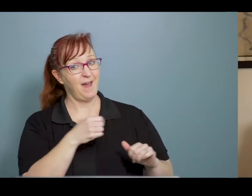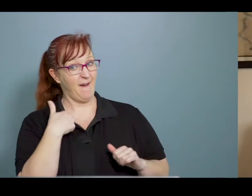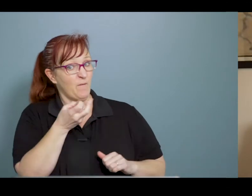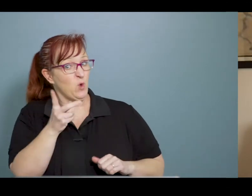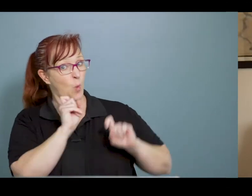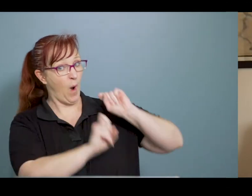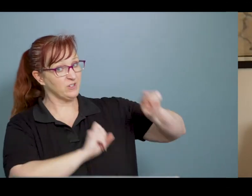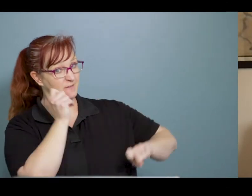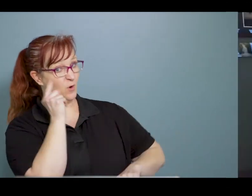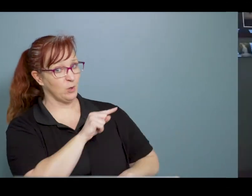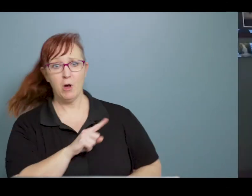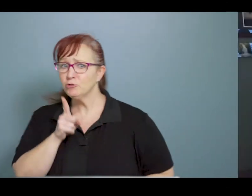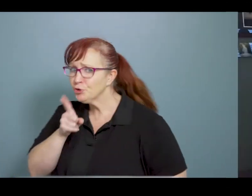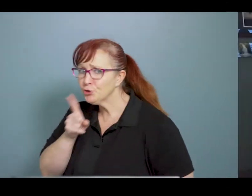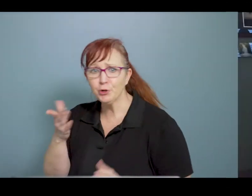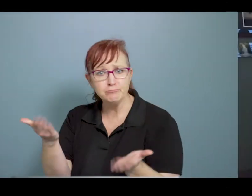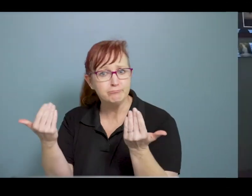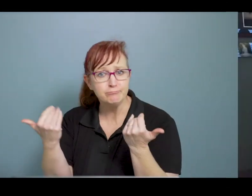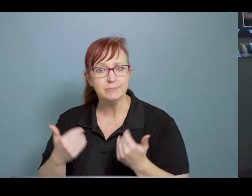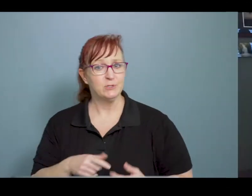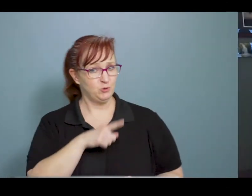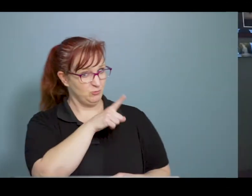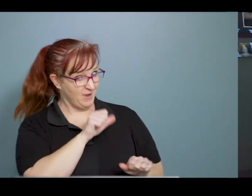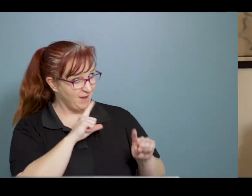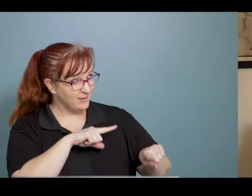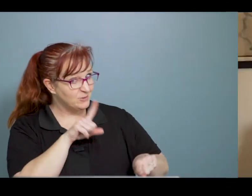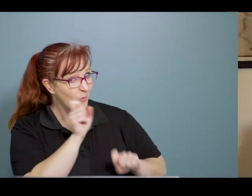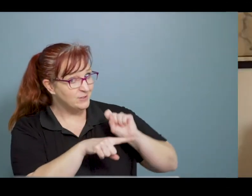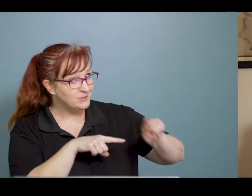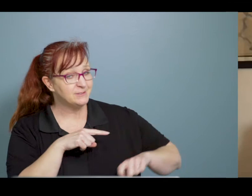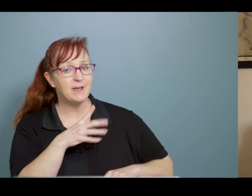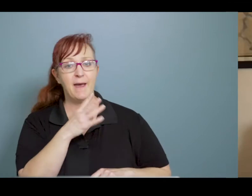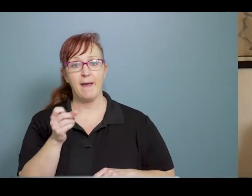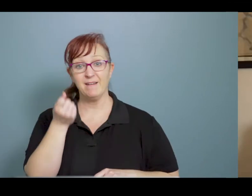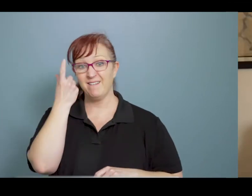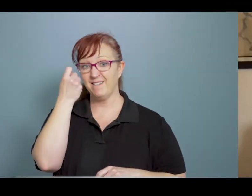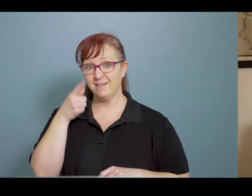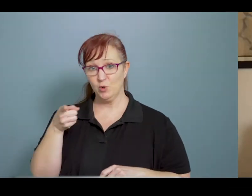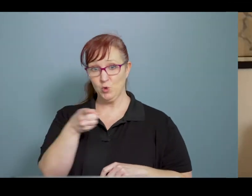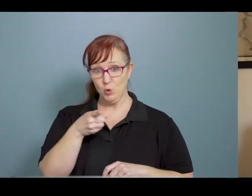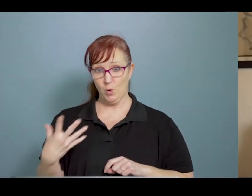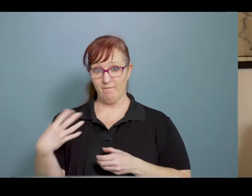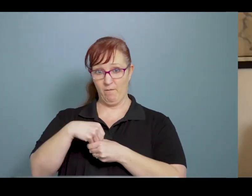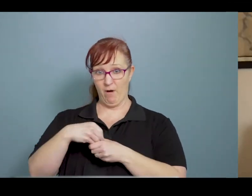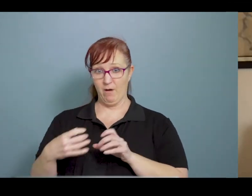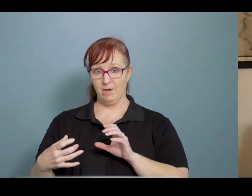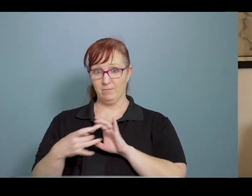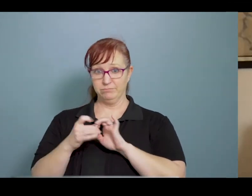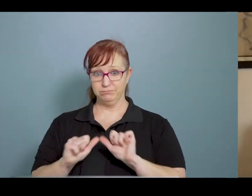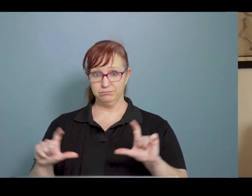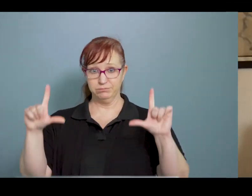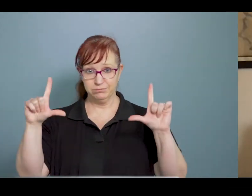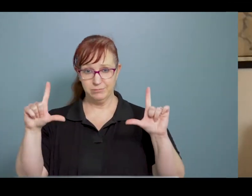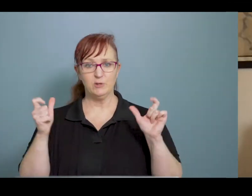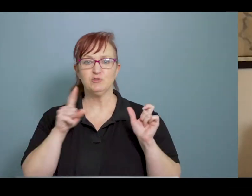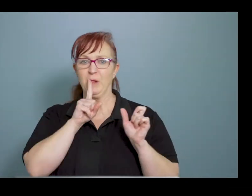just a couple of minutes, I'd like to handle those. And just a reminder to everyone on the call that general questions, I